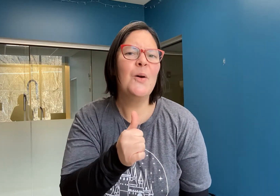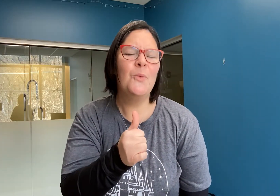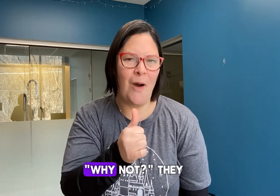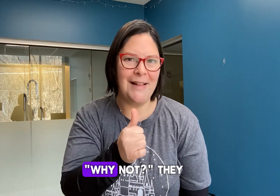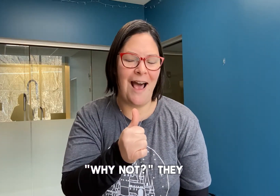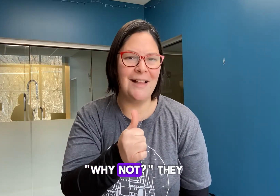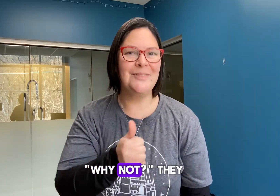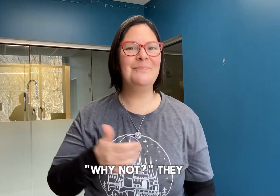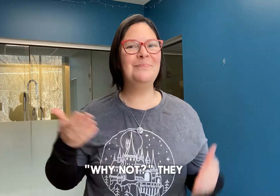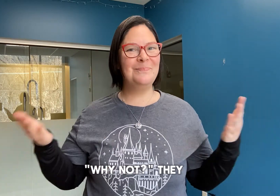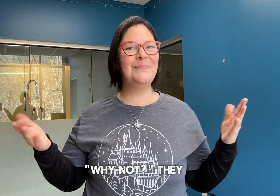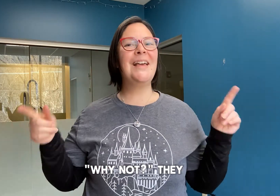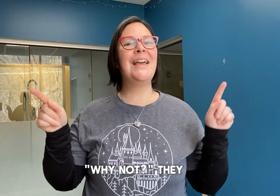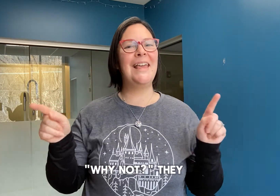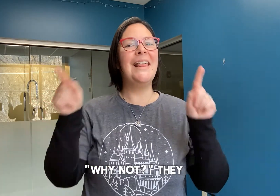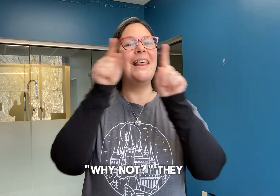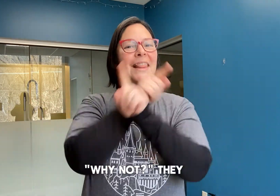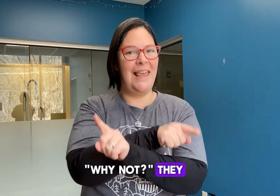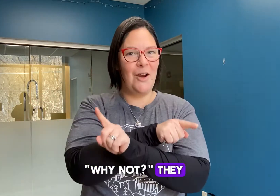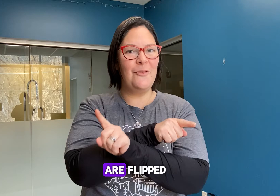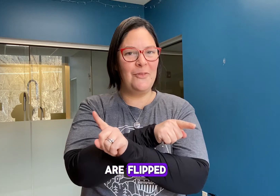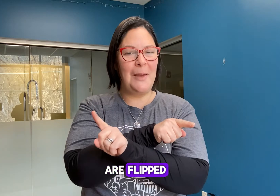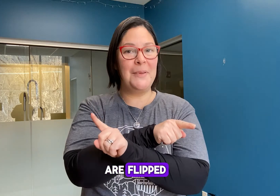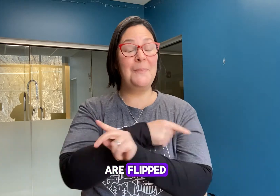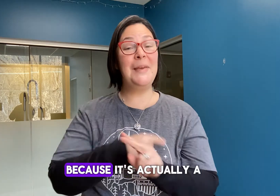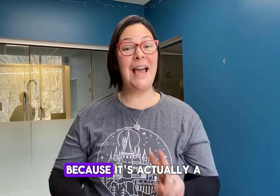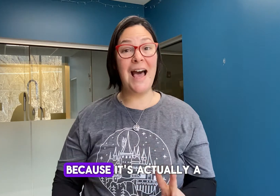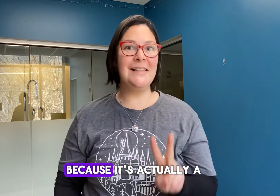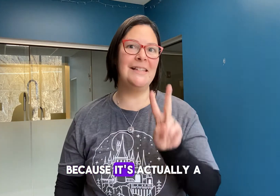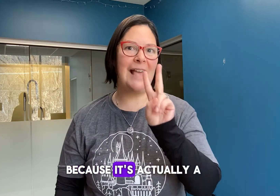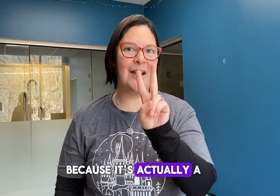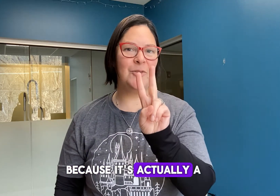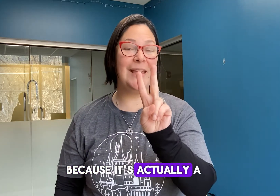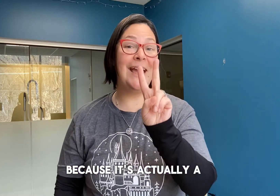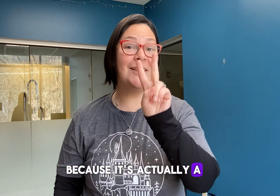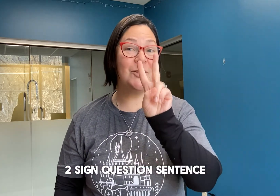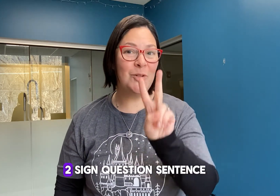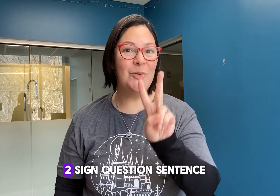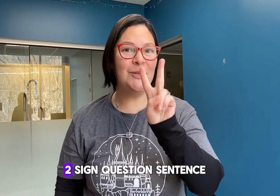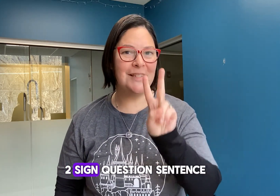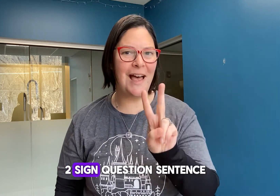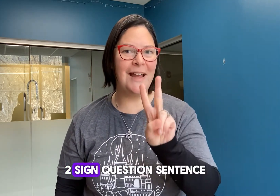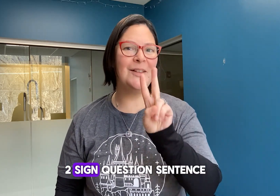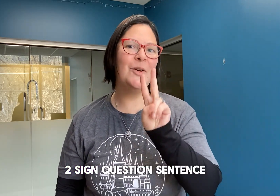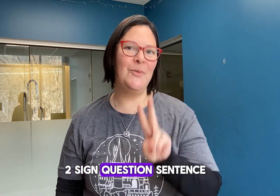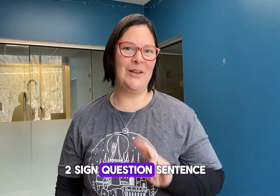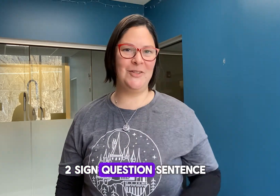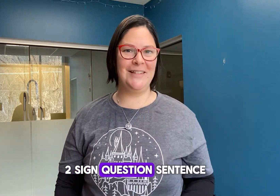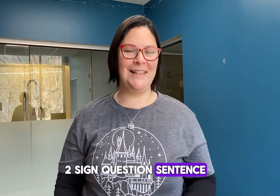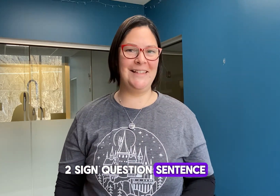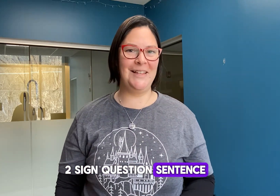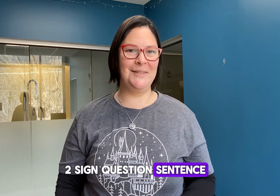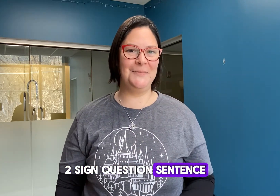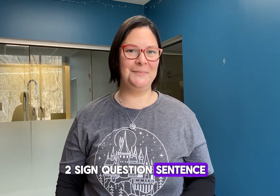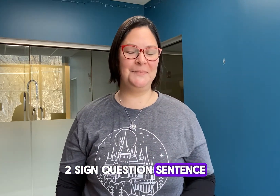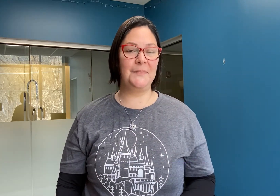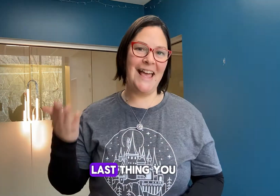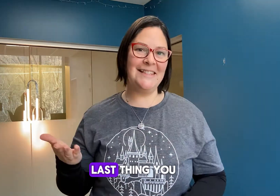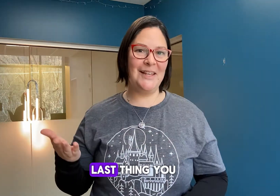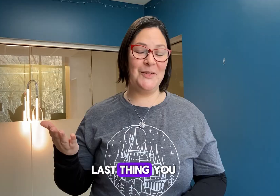Why not? They're flipped because it's actually a two-sign question sentence. Last thing you should